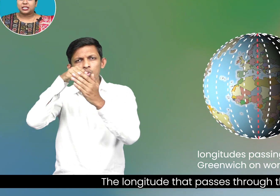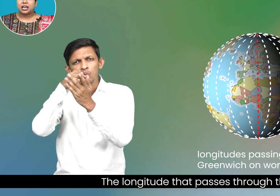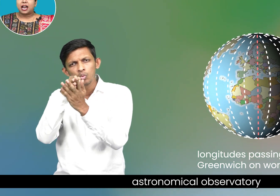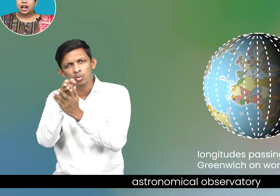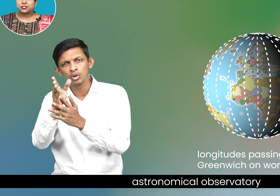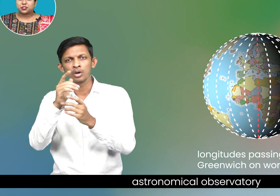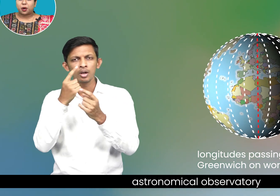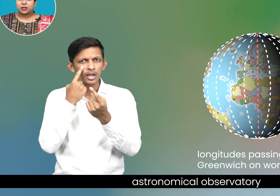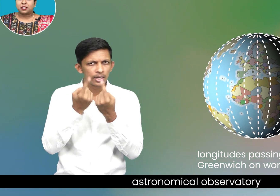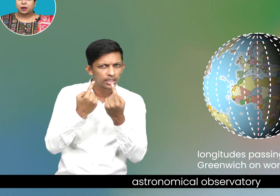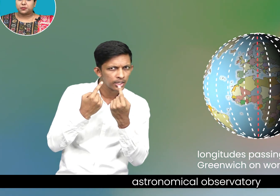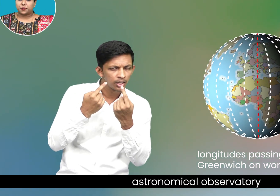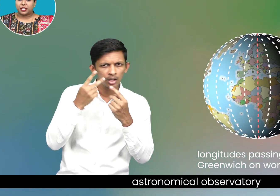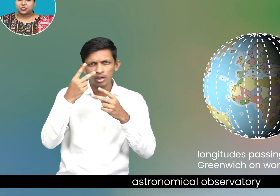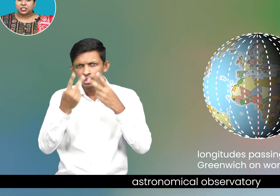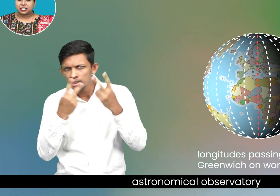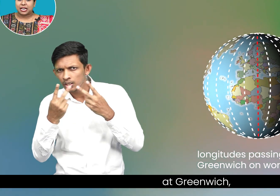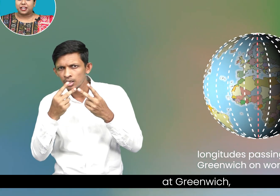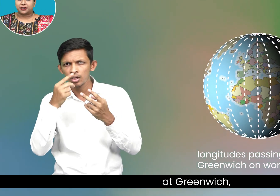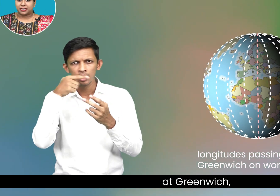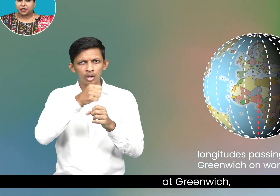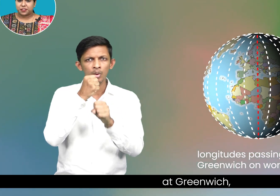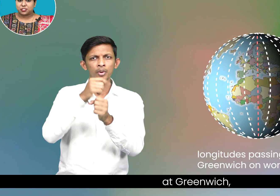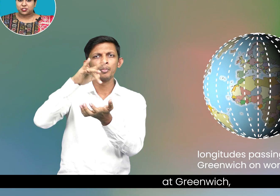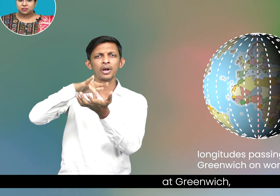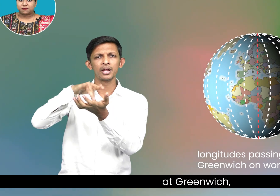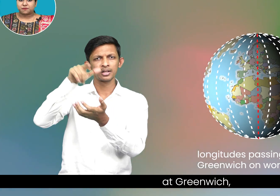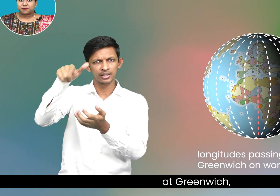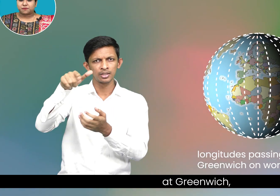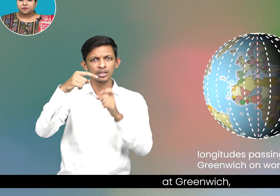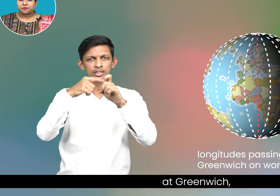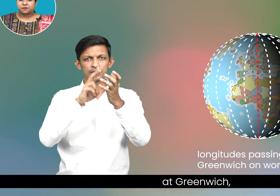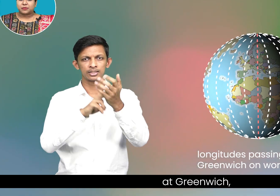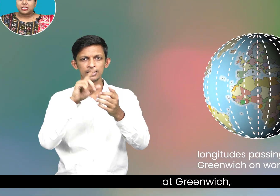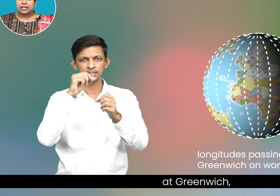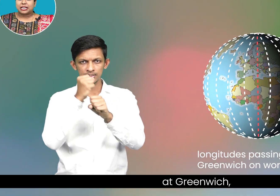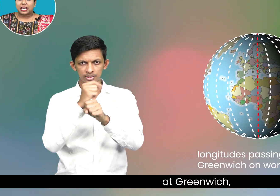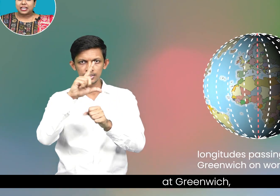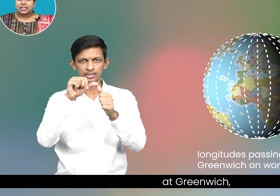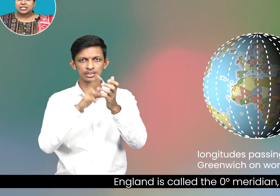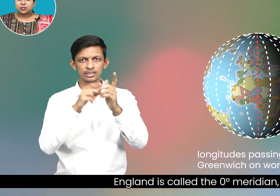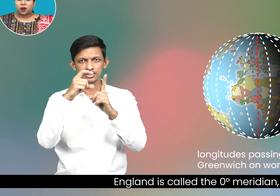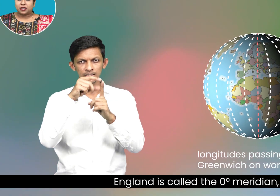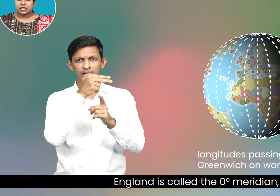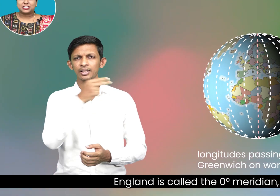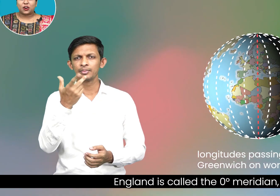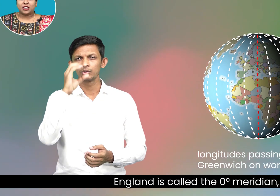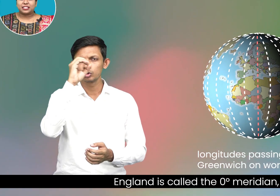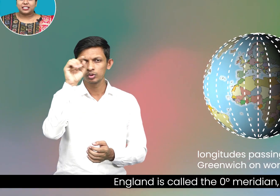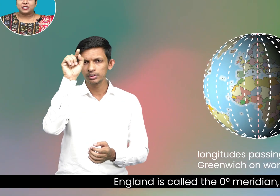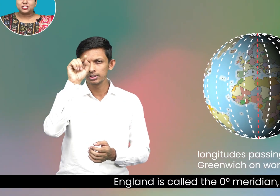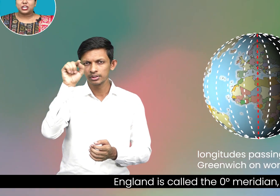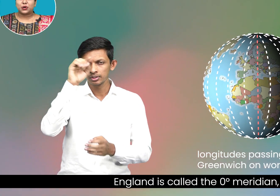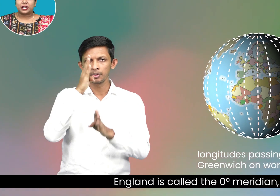through the astronomical observatory at Greenwich, England is